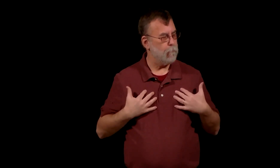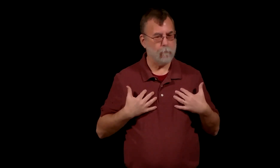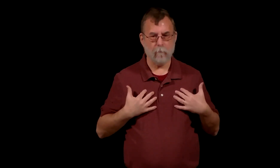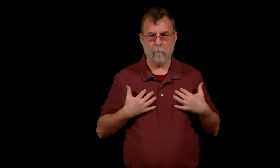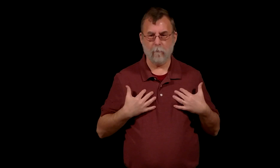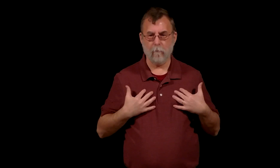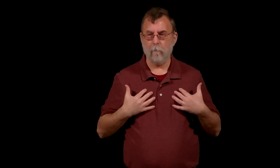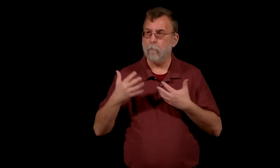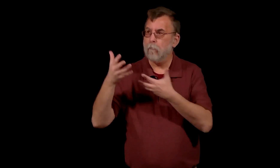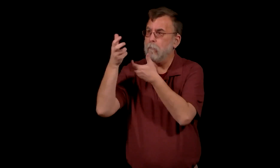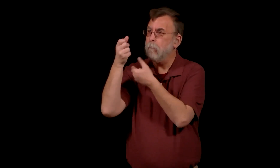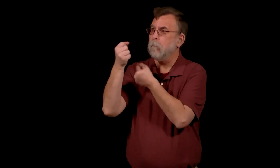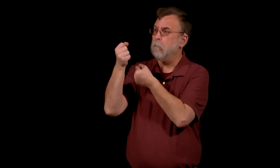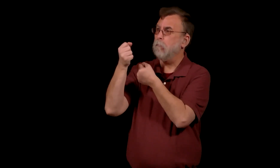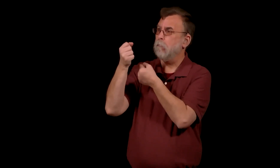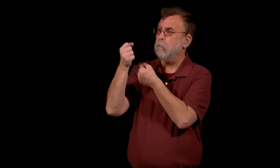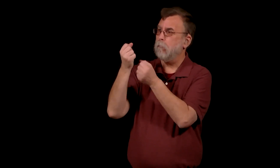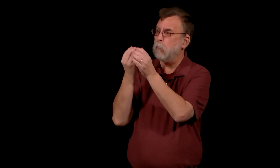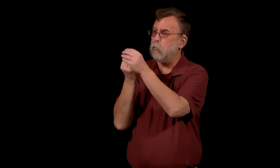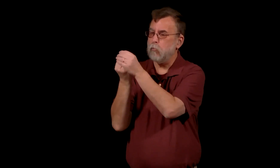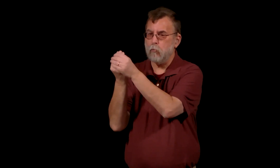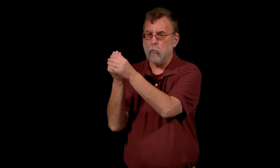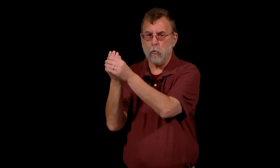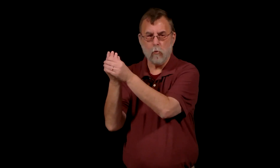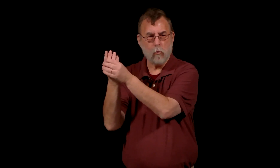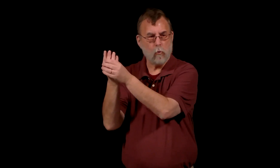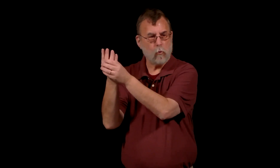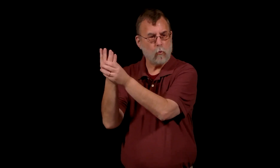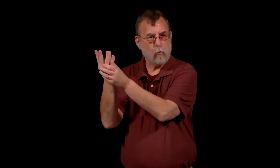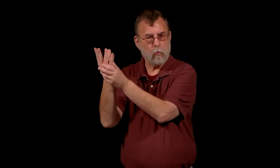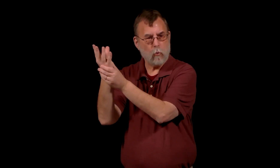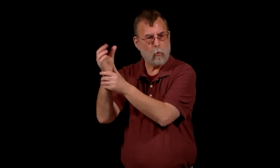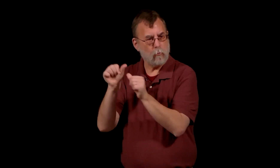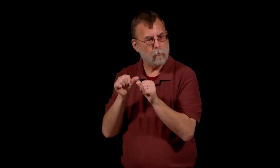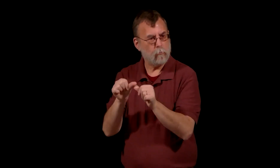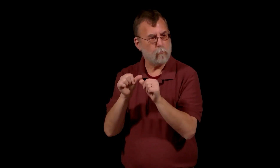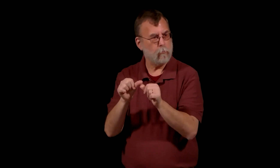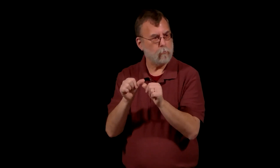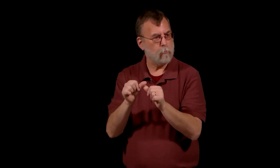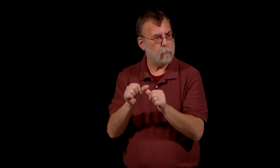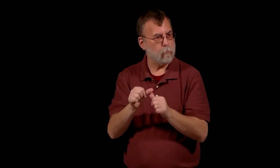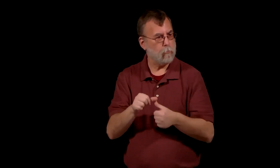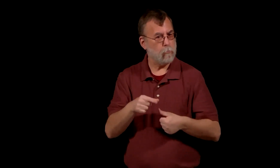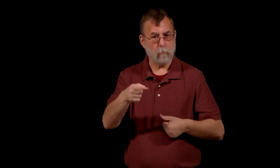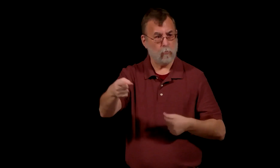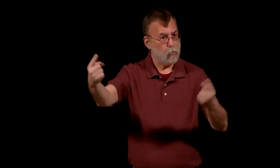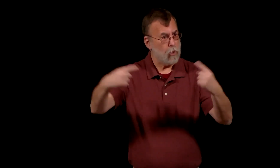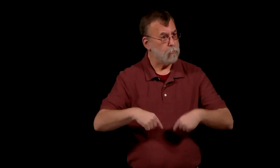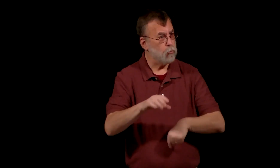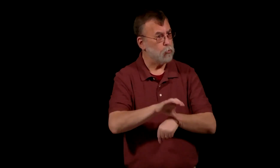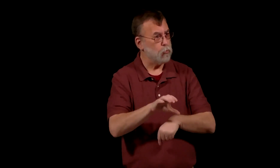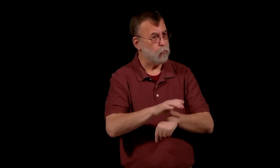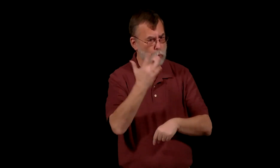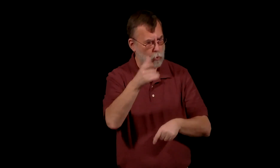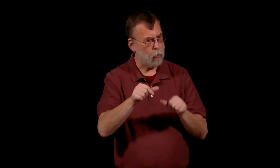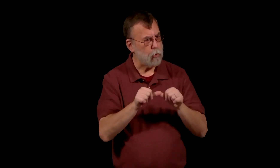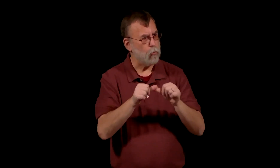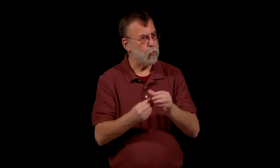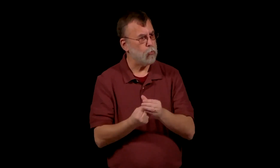daily lives, to hold on and trust and continue to grow with God. We come to